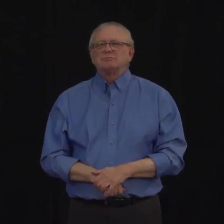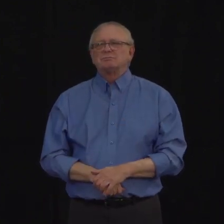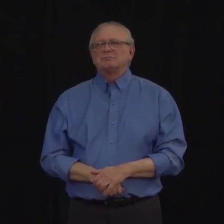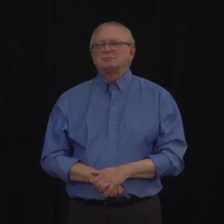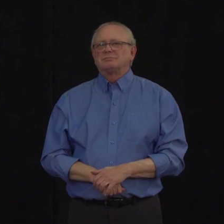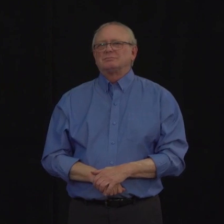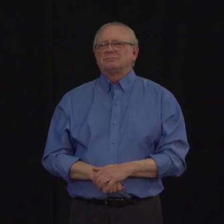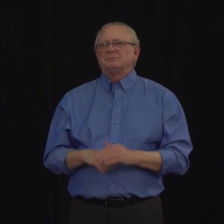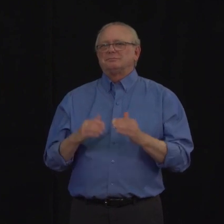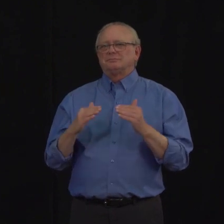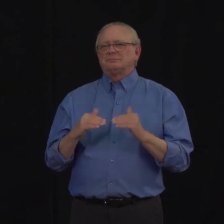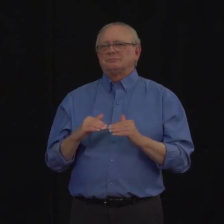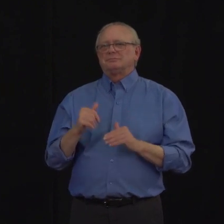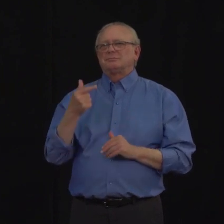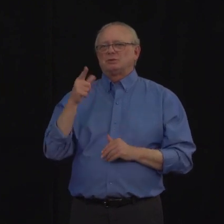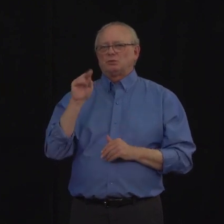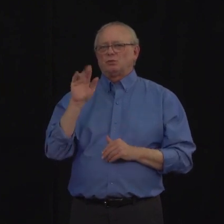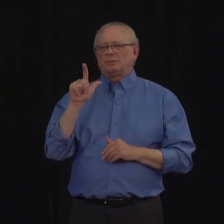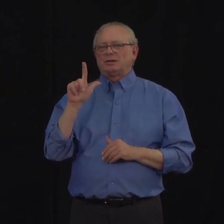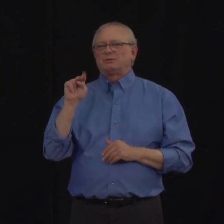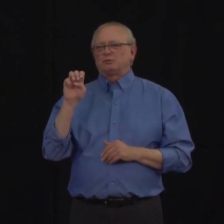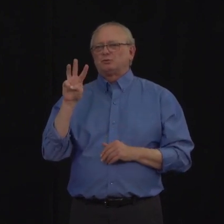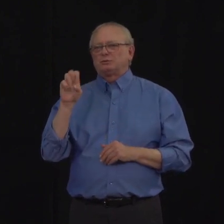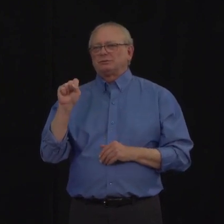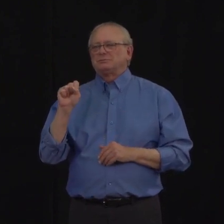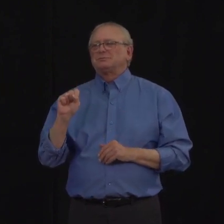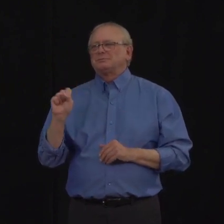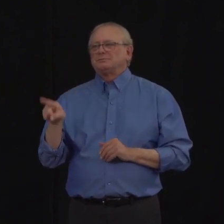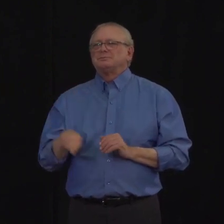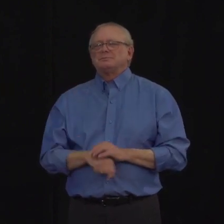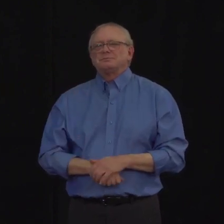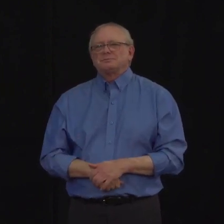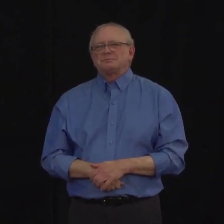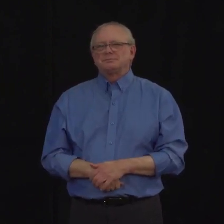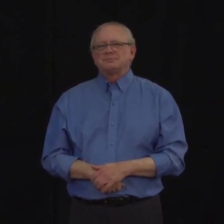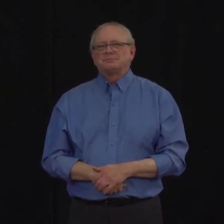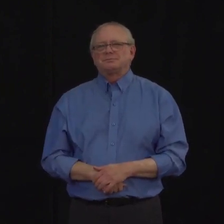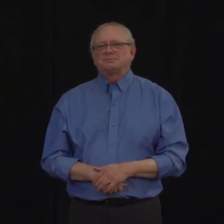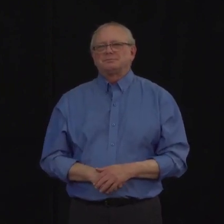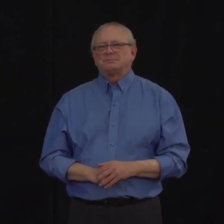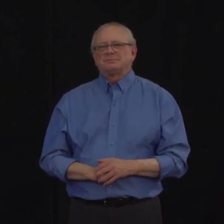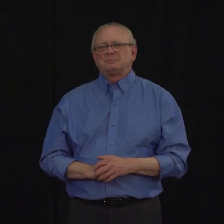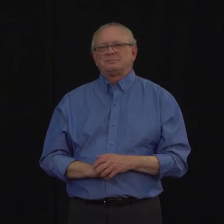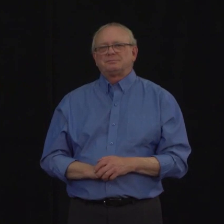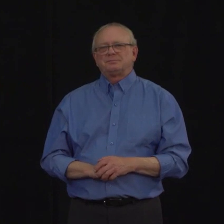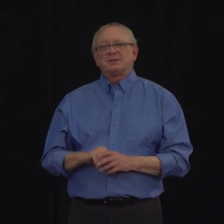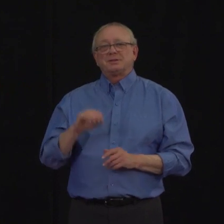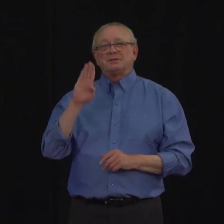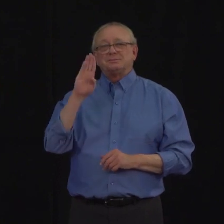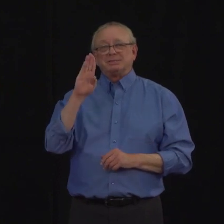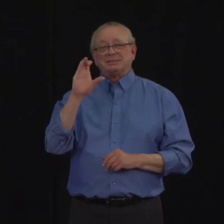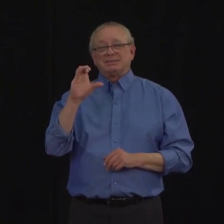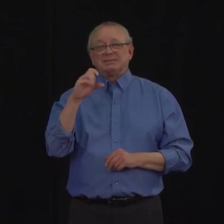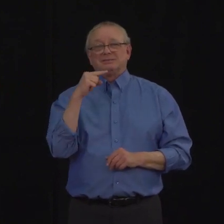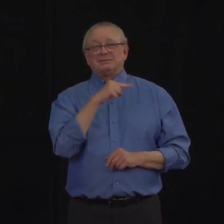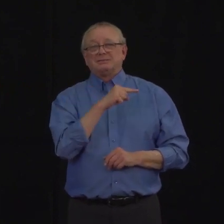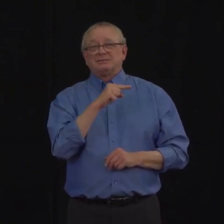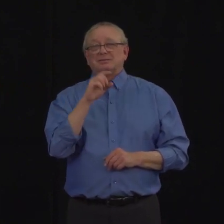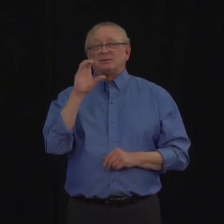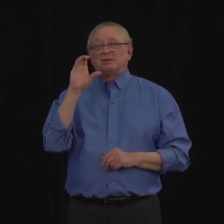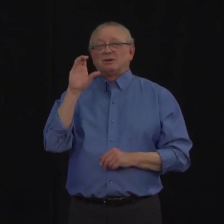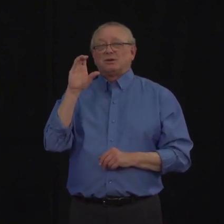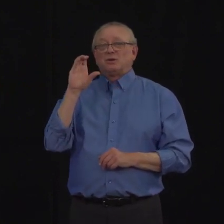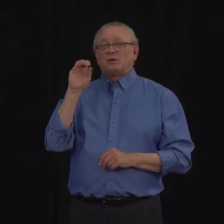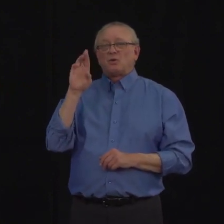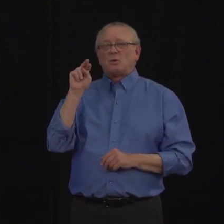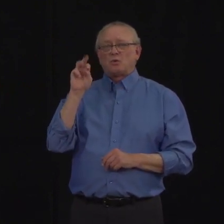News. Go ahead, Heather. Hi, Dr. Hinshaw. The BC Coroner's Service has reported an increase in opioid deaths in that province for the month